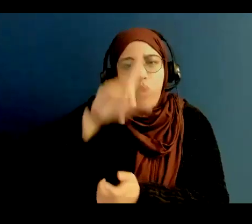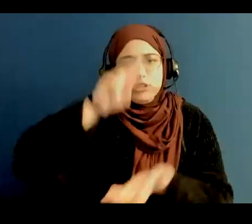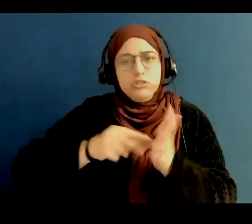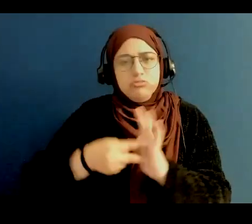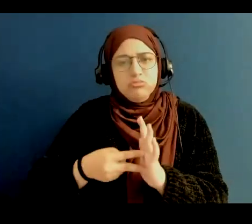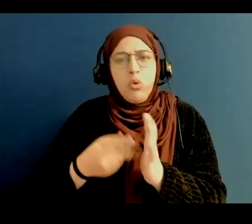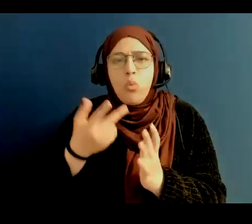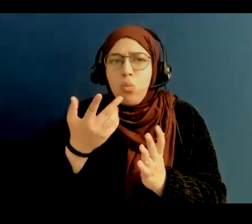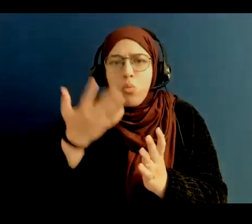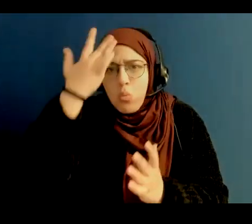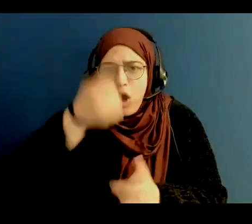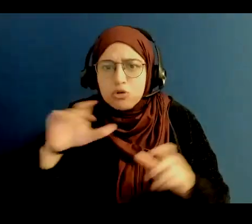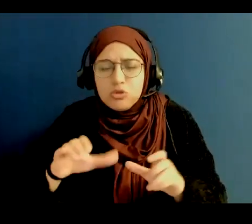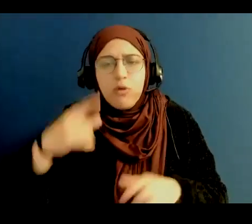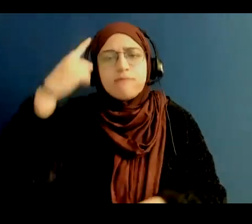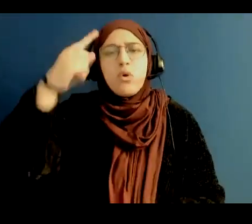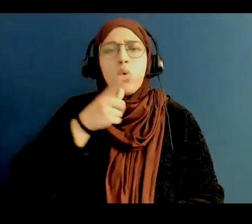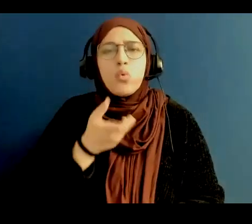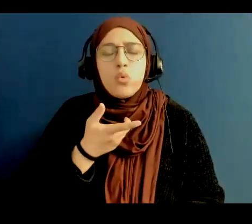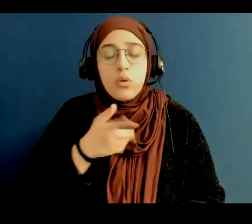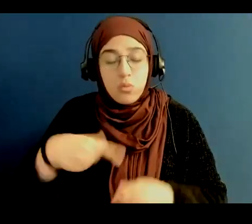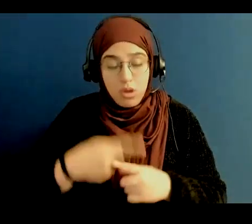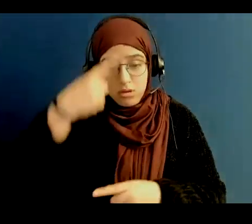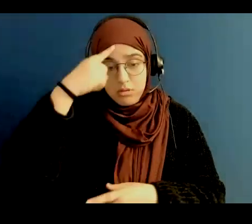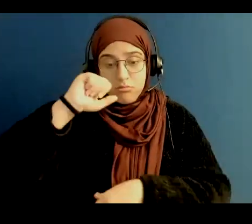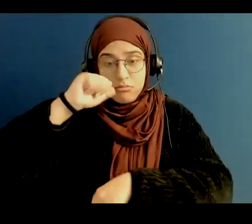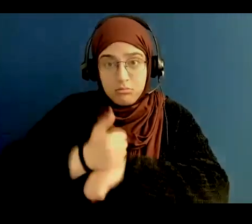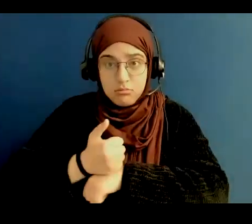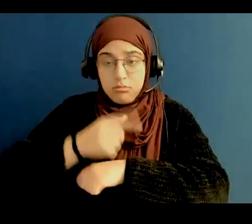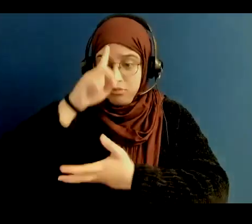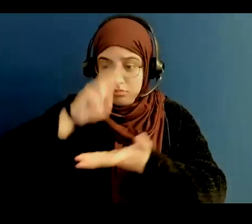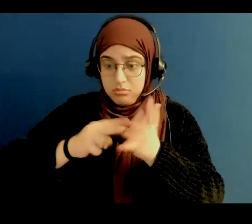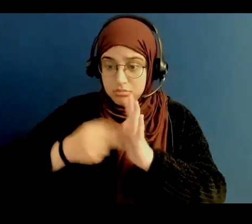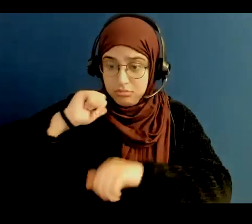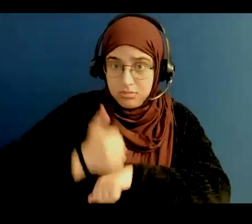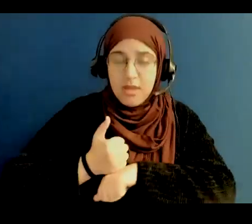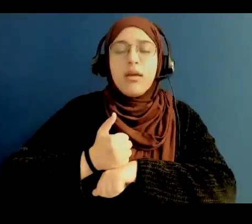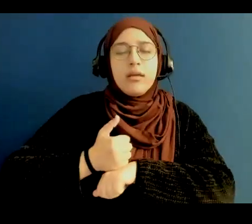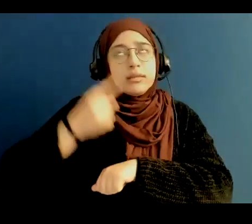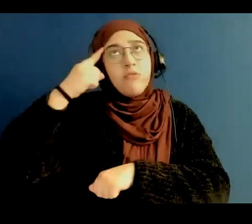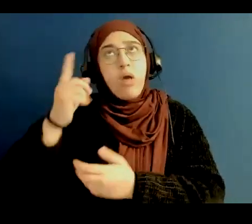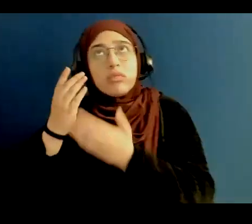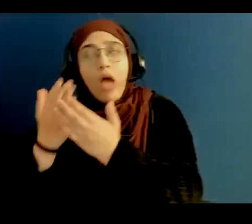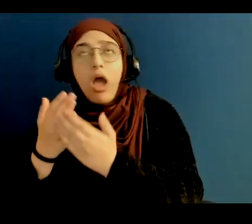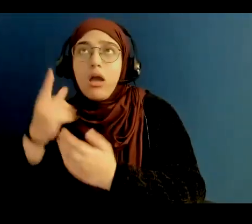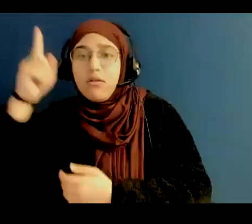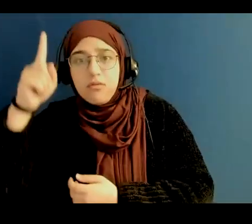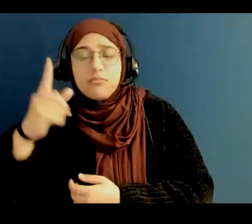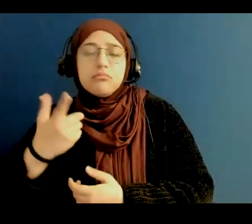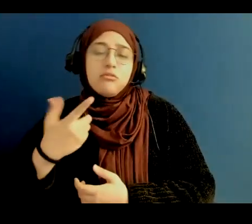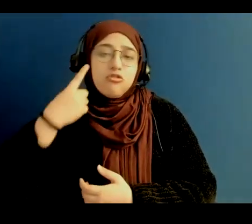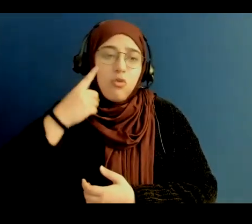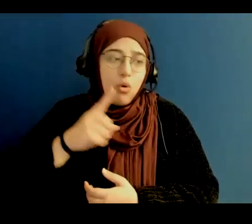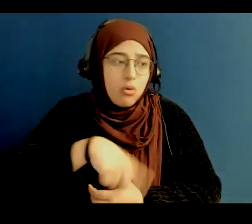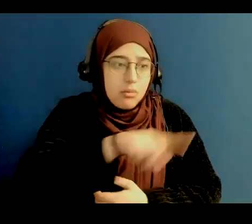And once you have that in mind and you know it's for the sake of Allah, so that you can help your family and the people around you, then everything